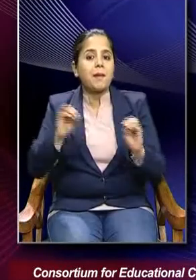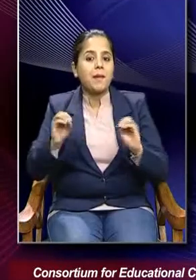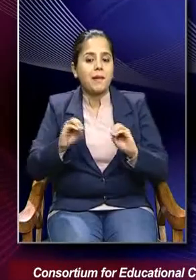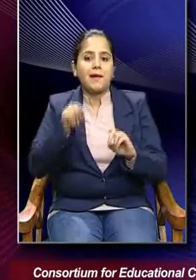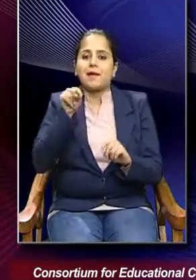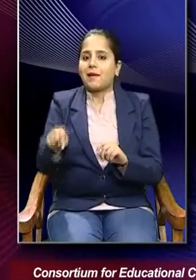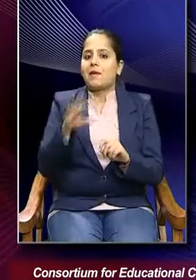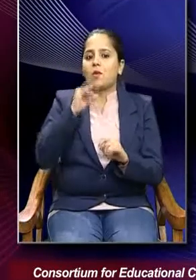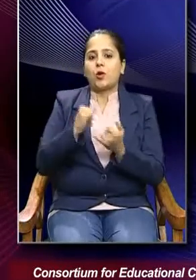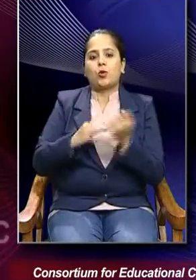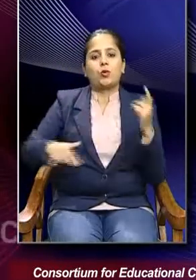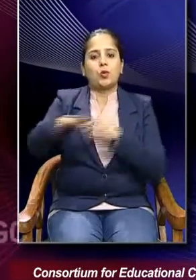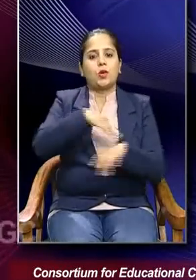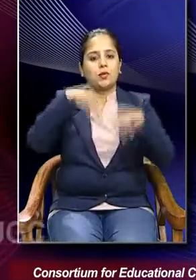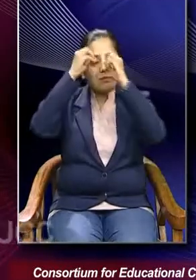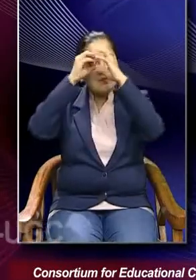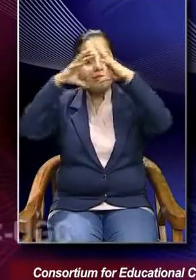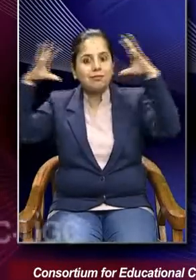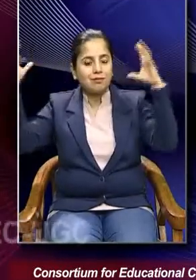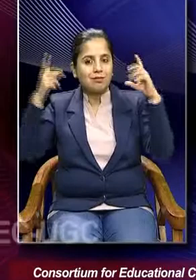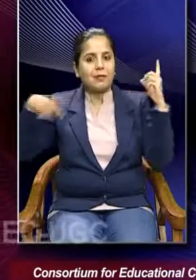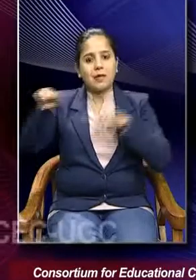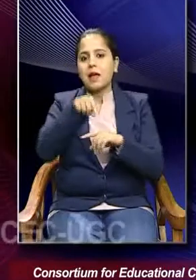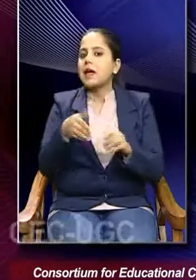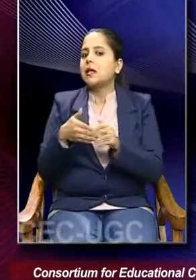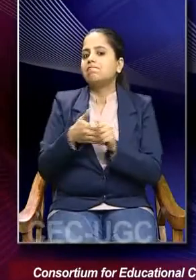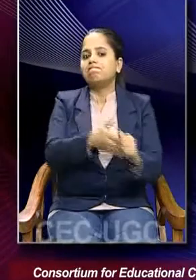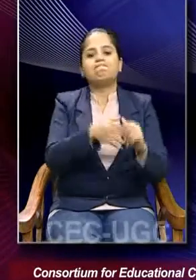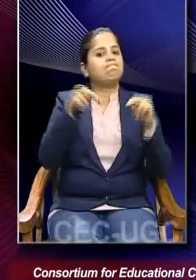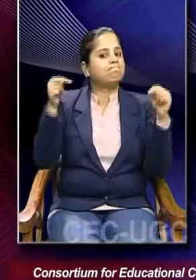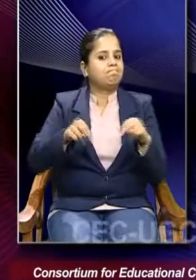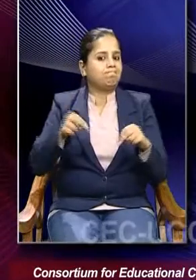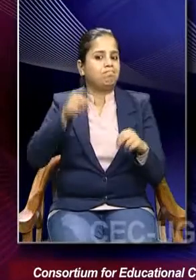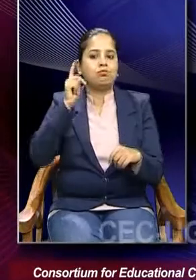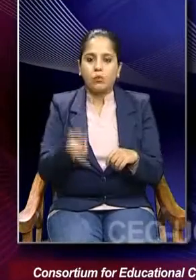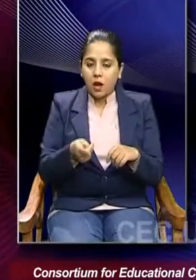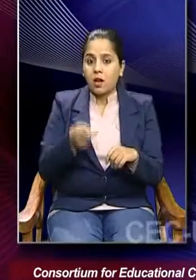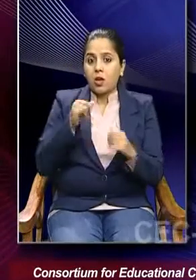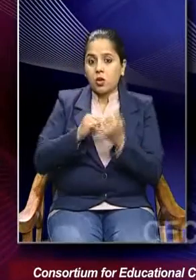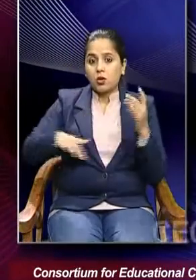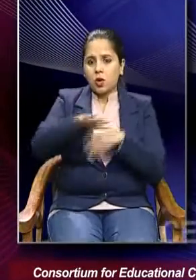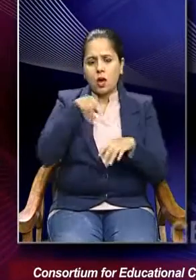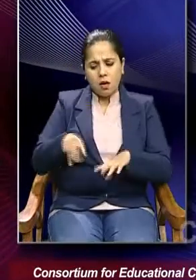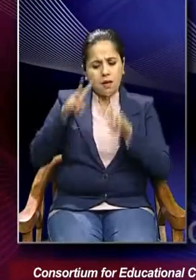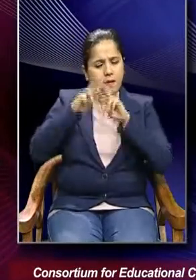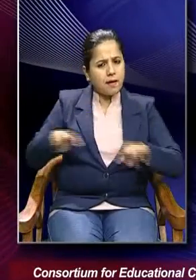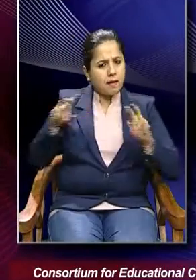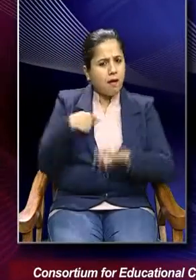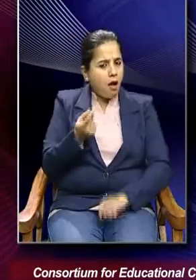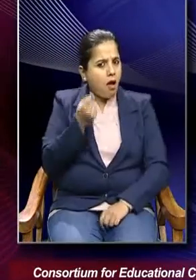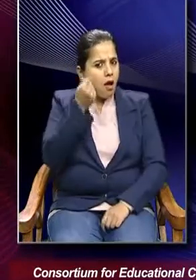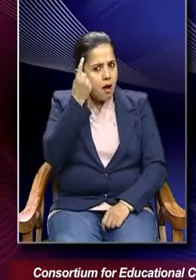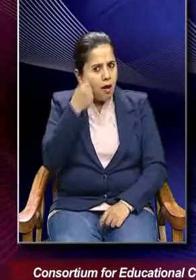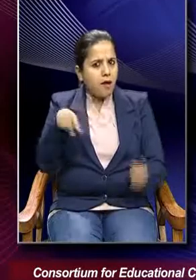when sociological imaginations was needed, and sociologists were trying to make sense